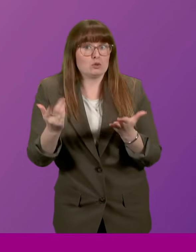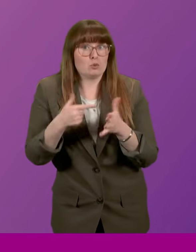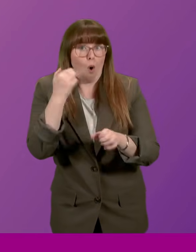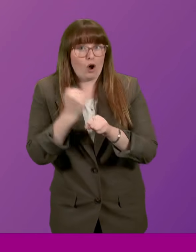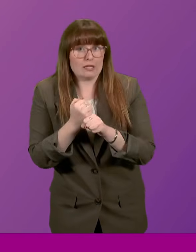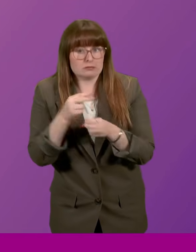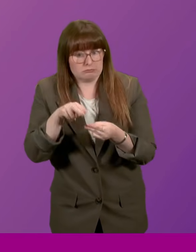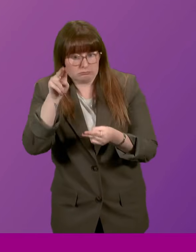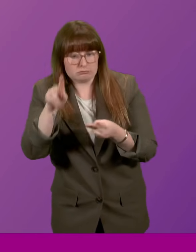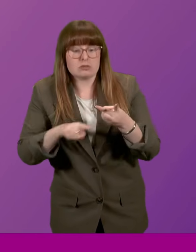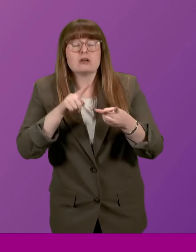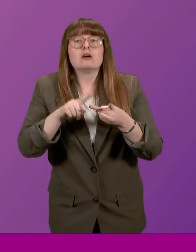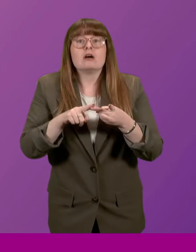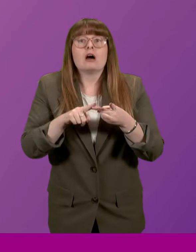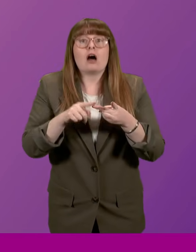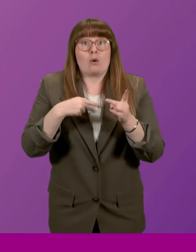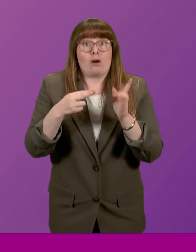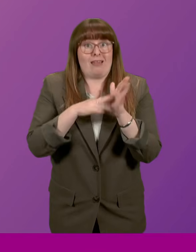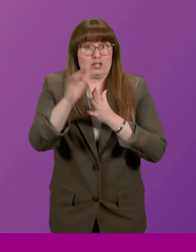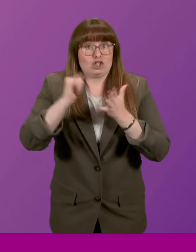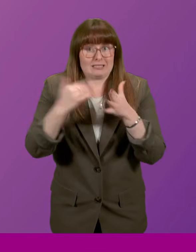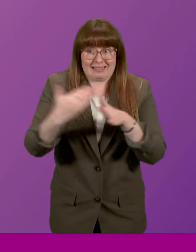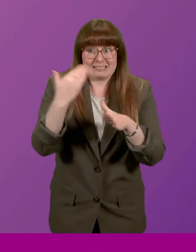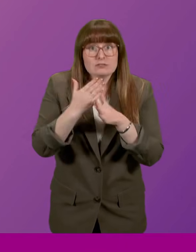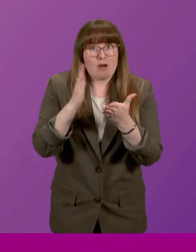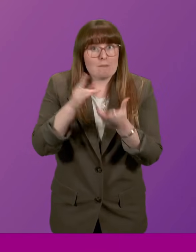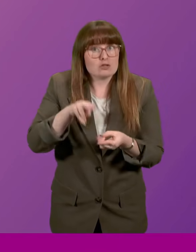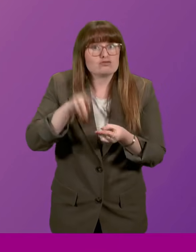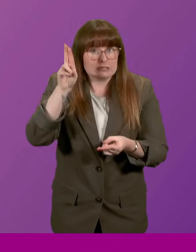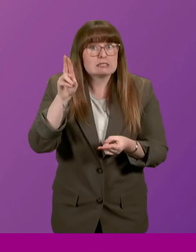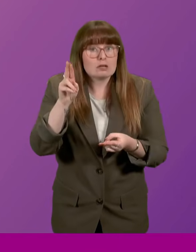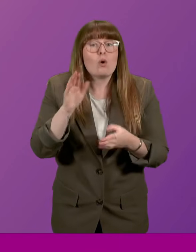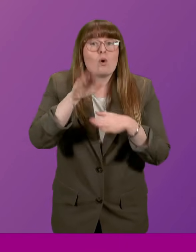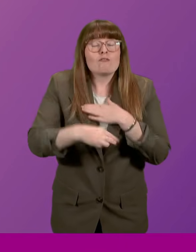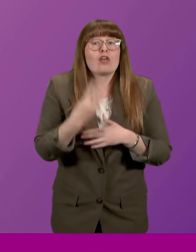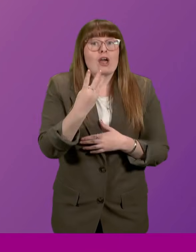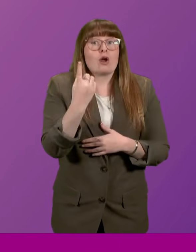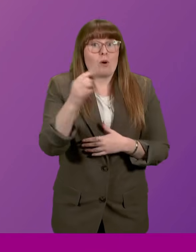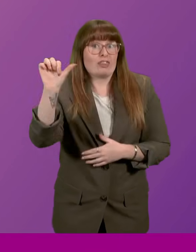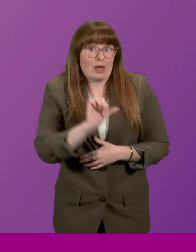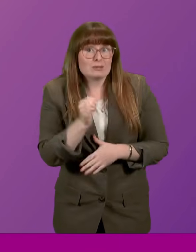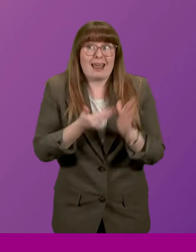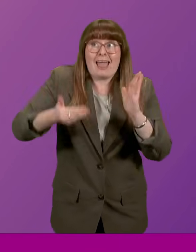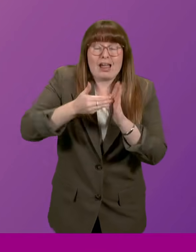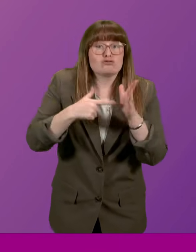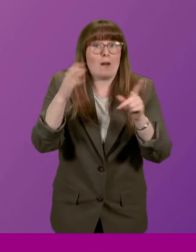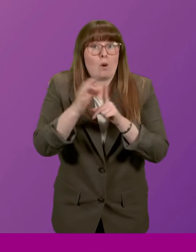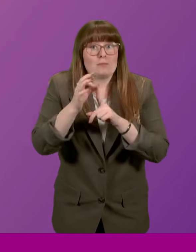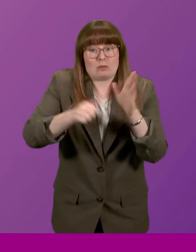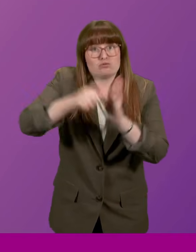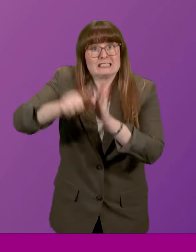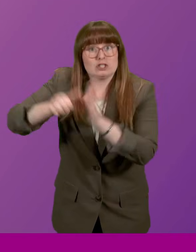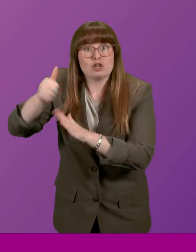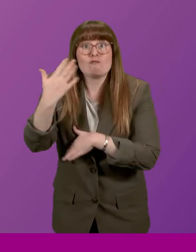August. Activity in our National Health Service has increased, with more than 31,000 extra appointments and procedures